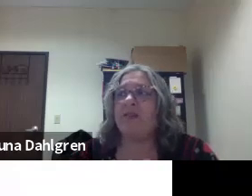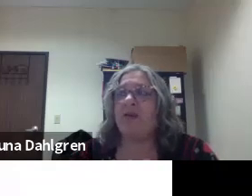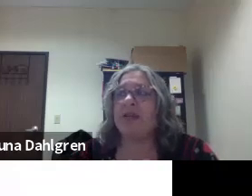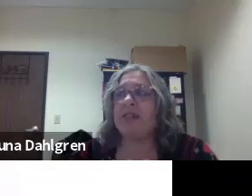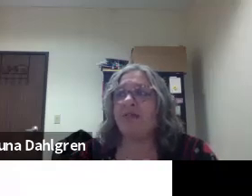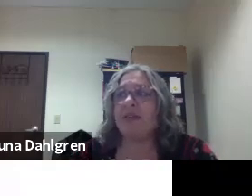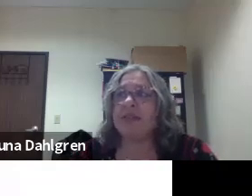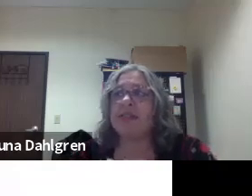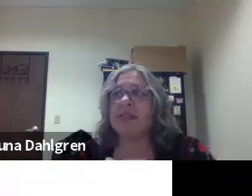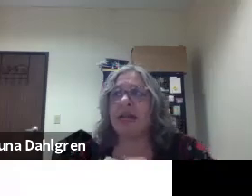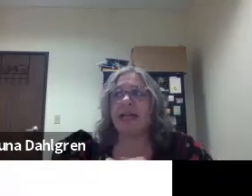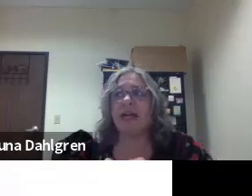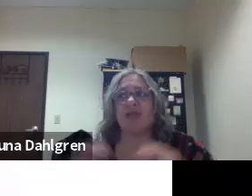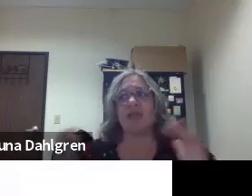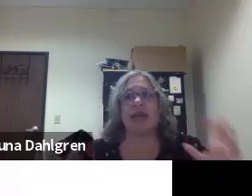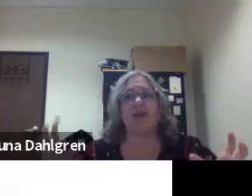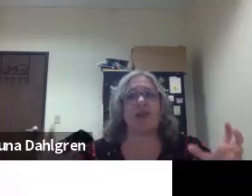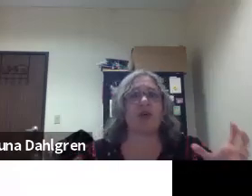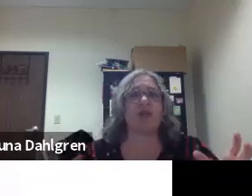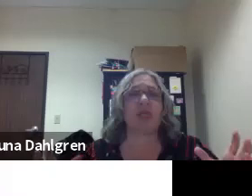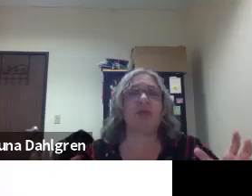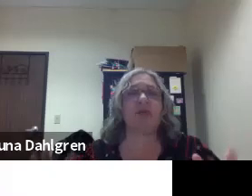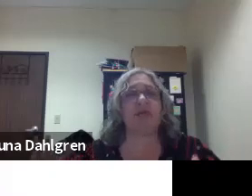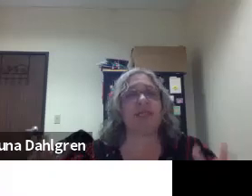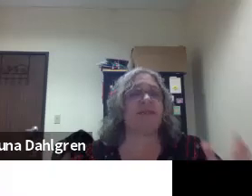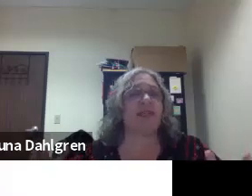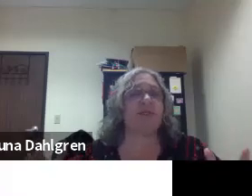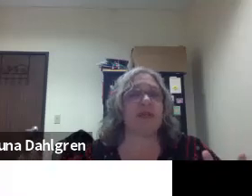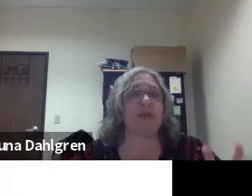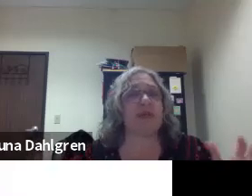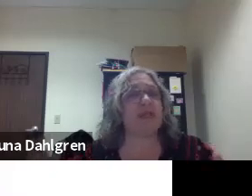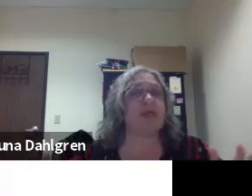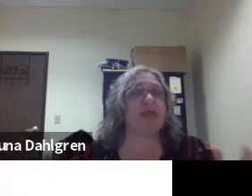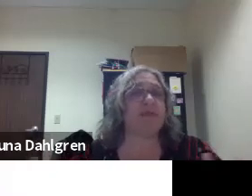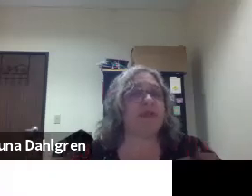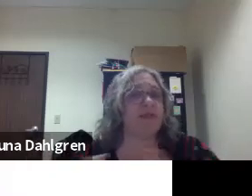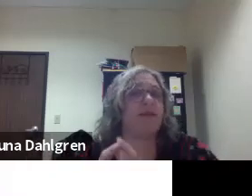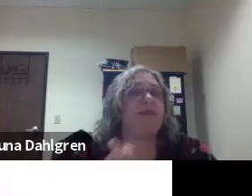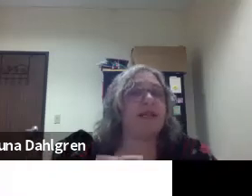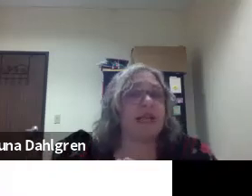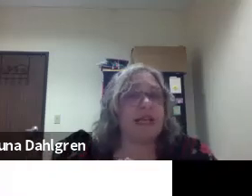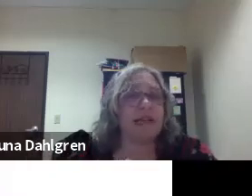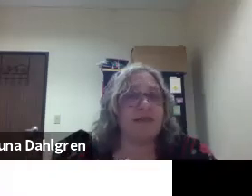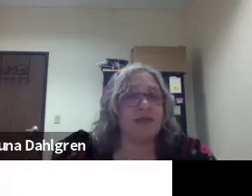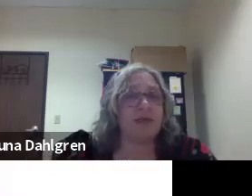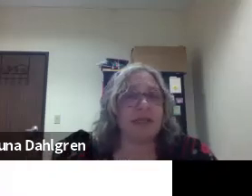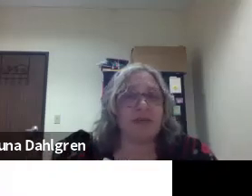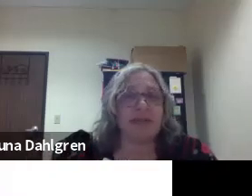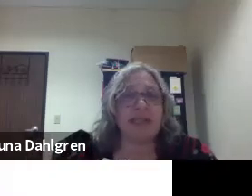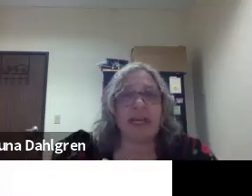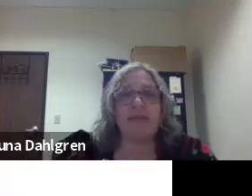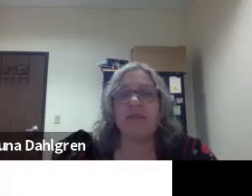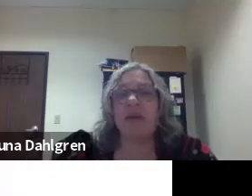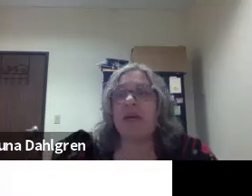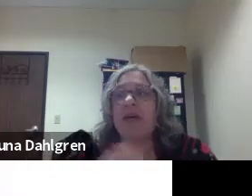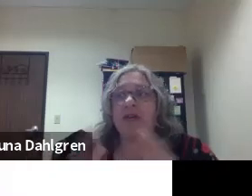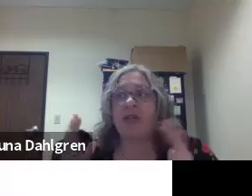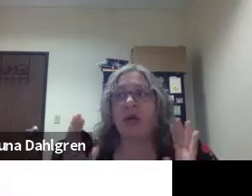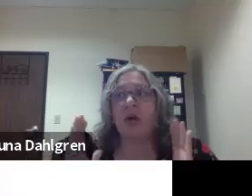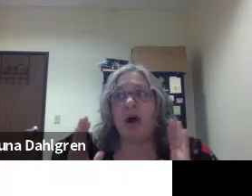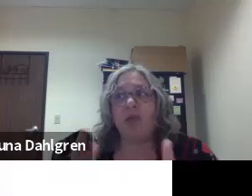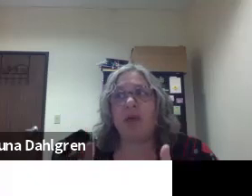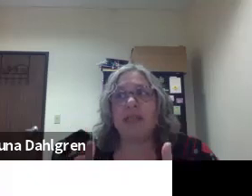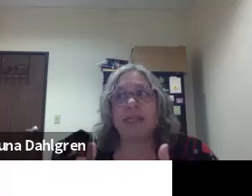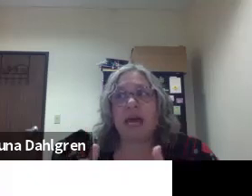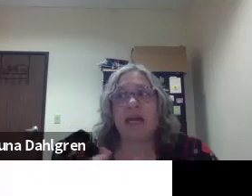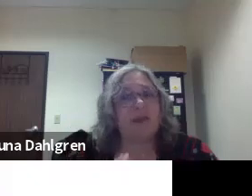And so this slide here just kind of shows you the difference between the two types of benefits that individuals can receive.